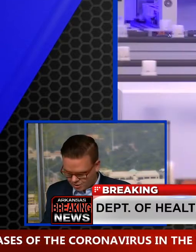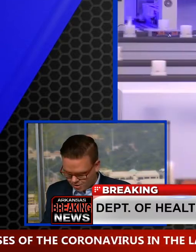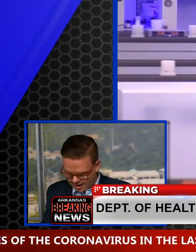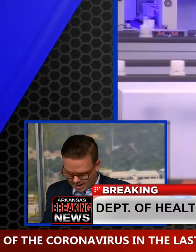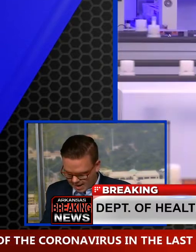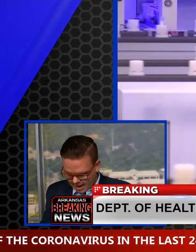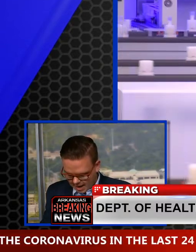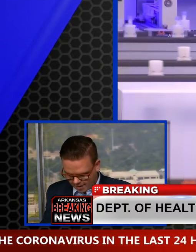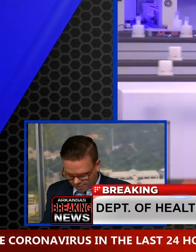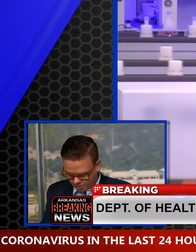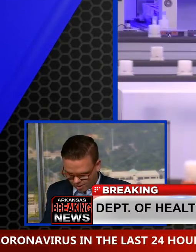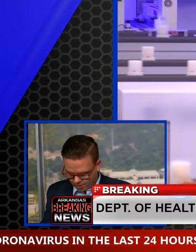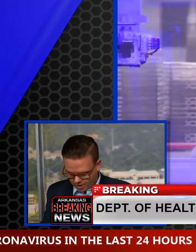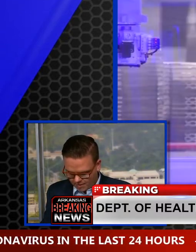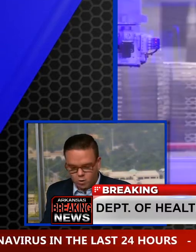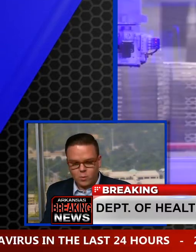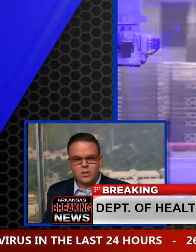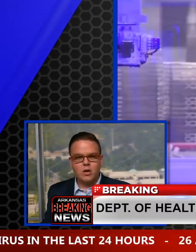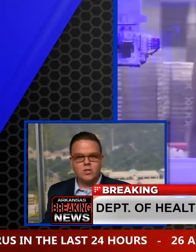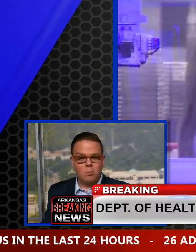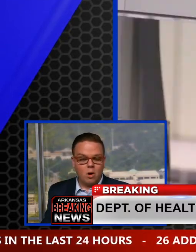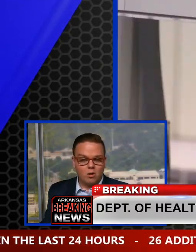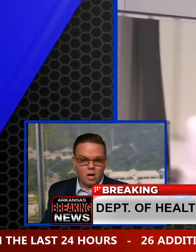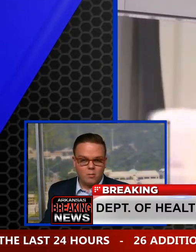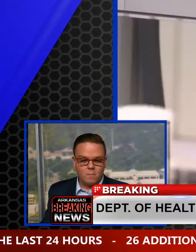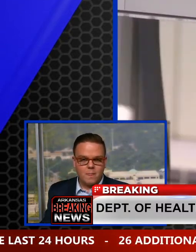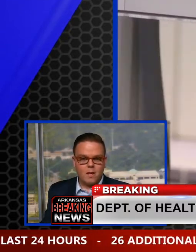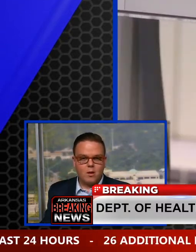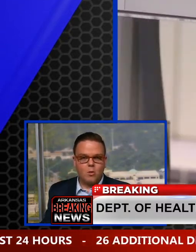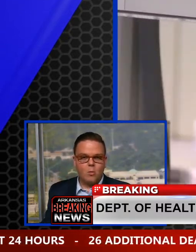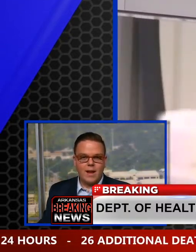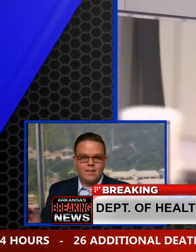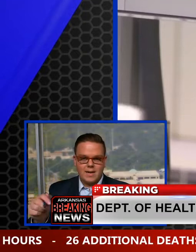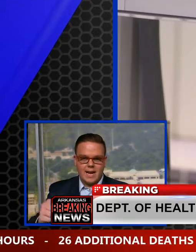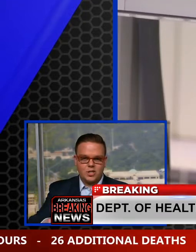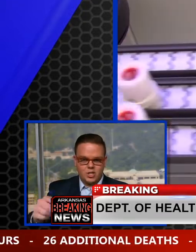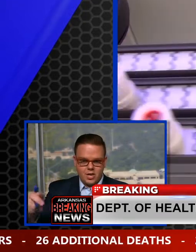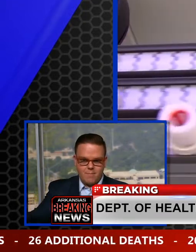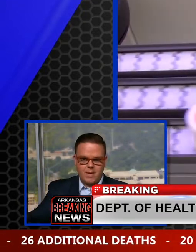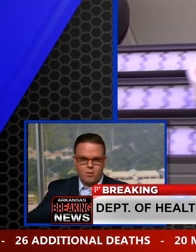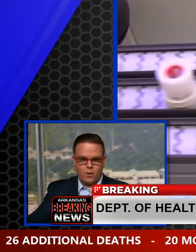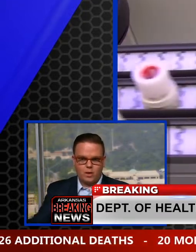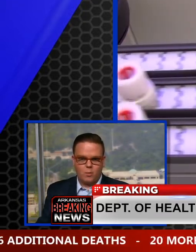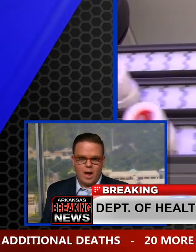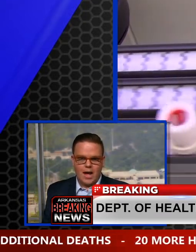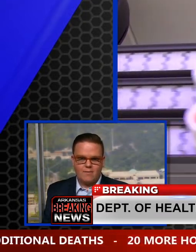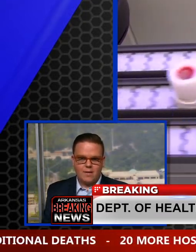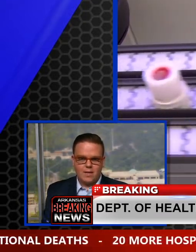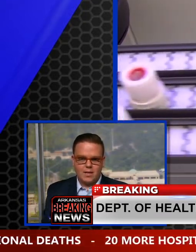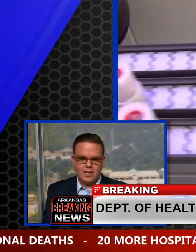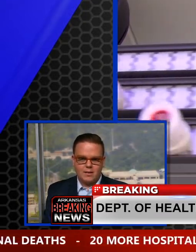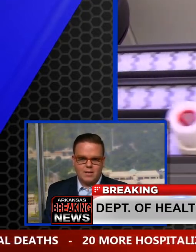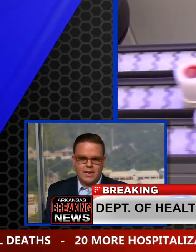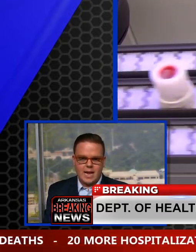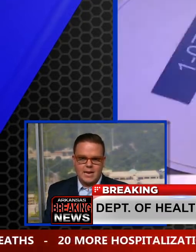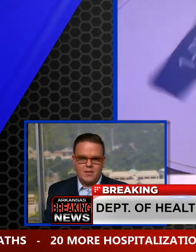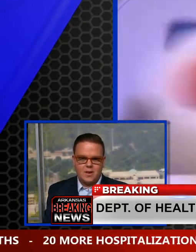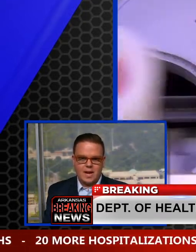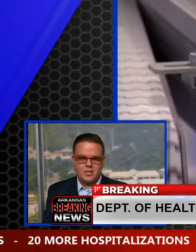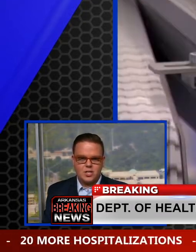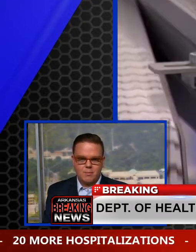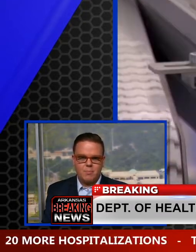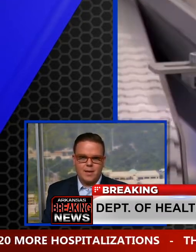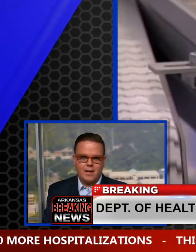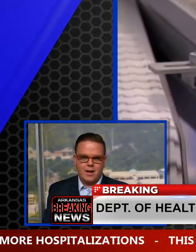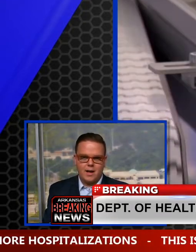administered yesterday afternoon. The governor will know tomorrow when the next shipment will arrive. He indicated that the